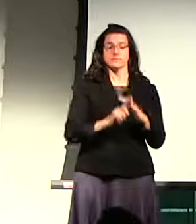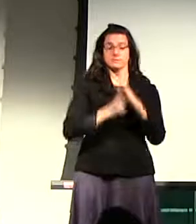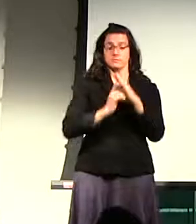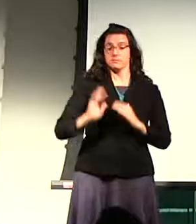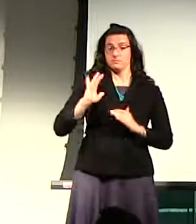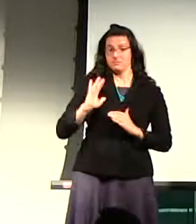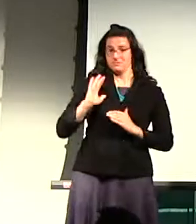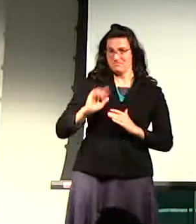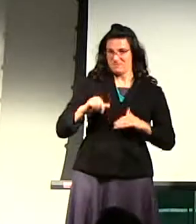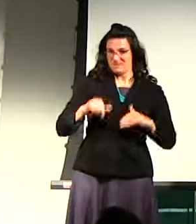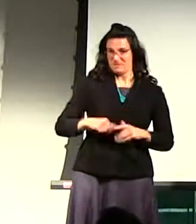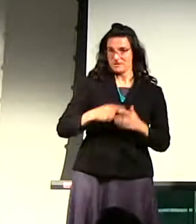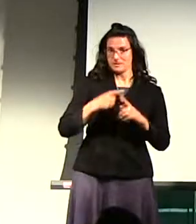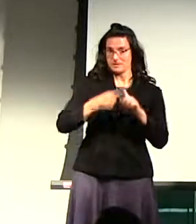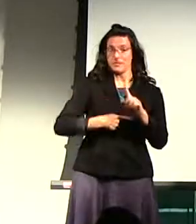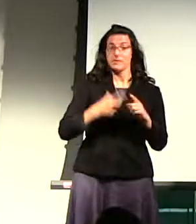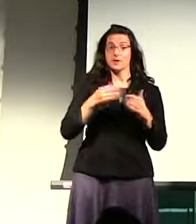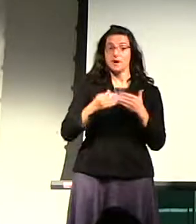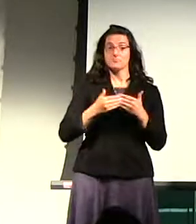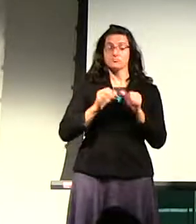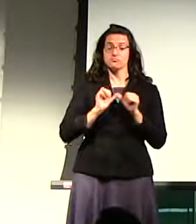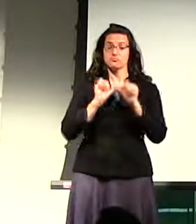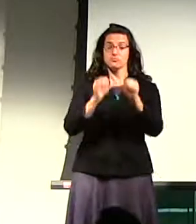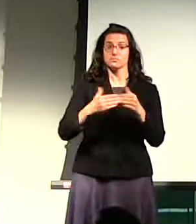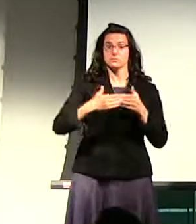into October at venues throughout Chicago.